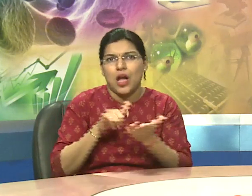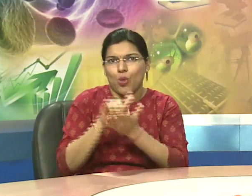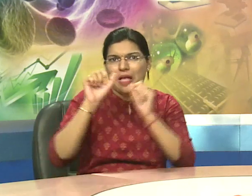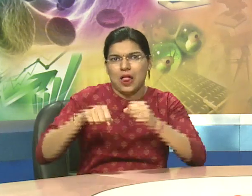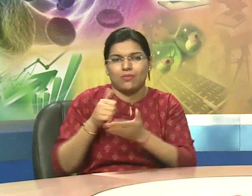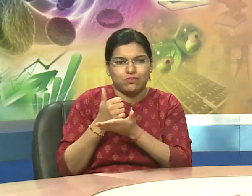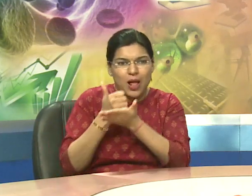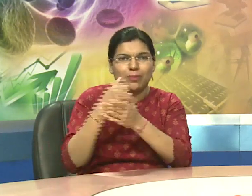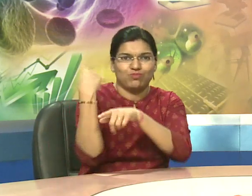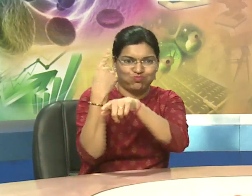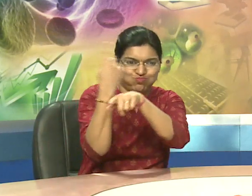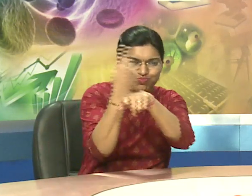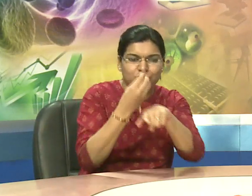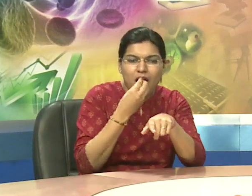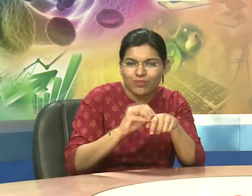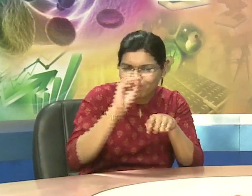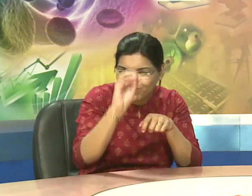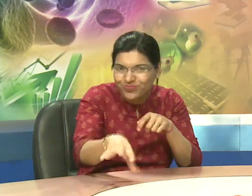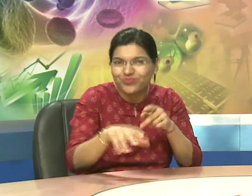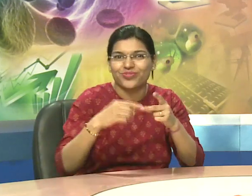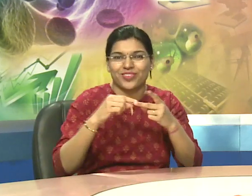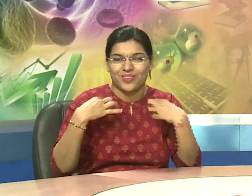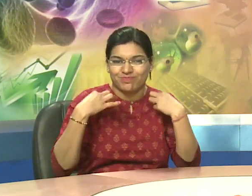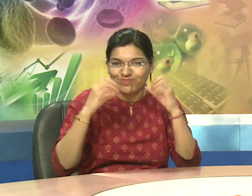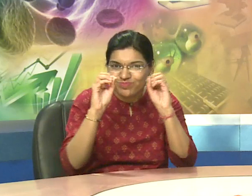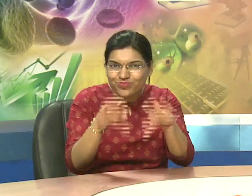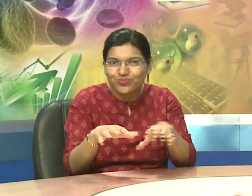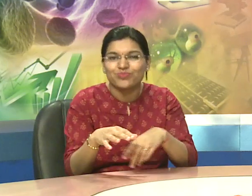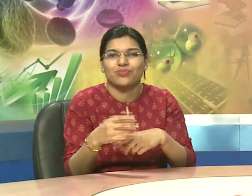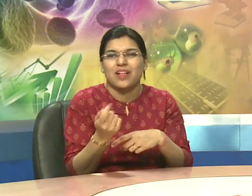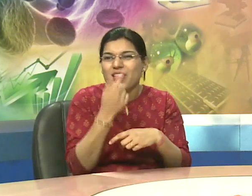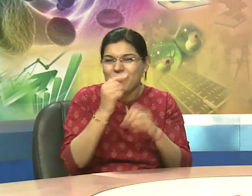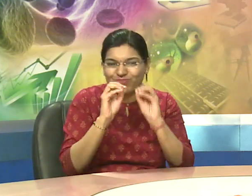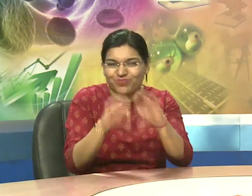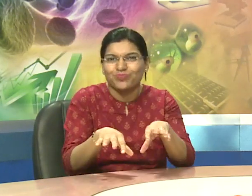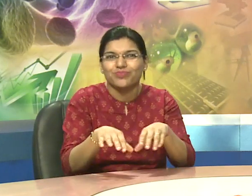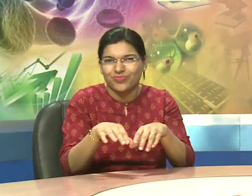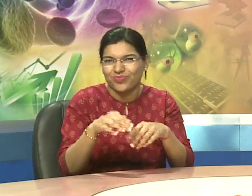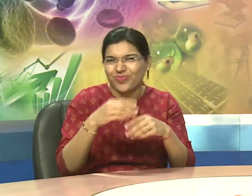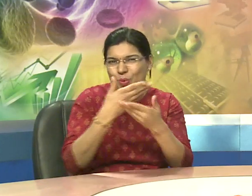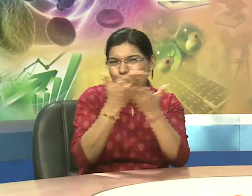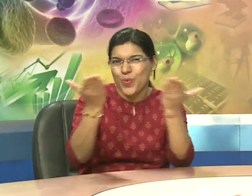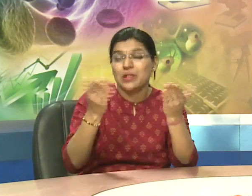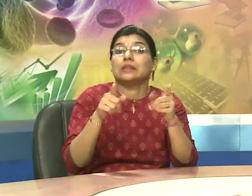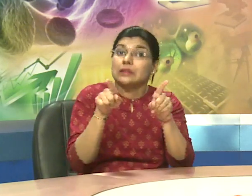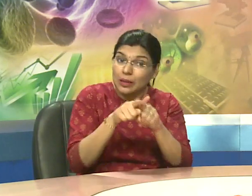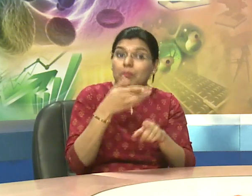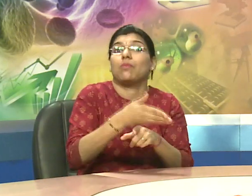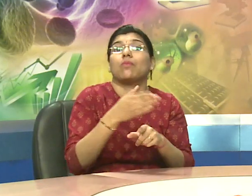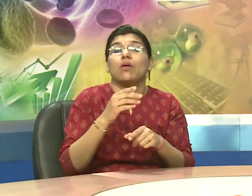time, how government helped the people living there?